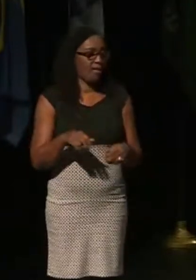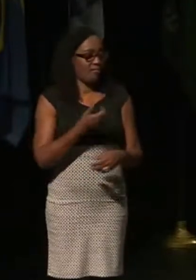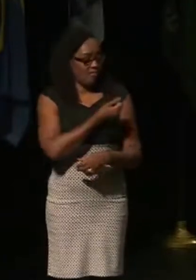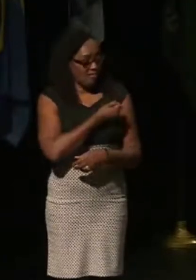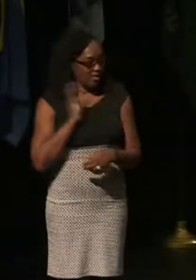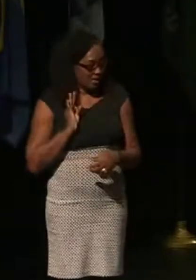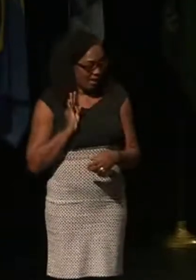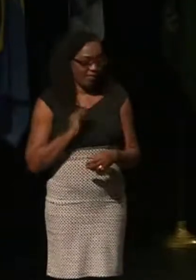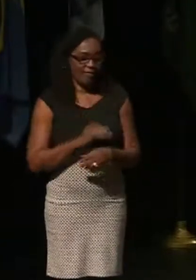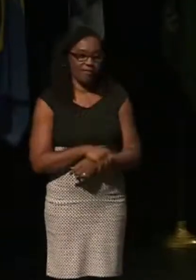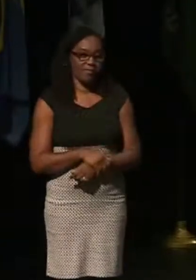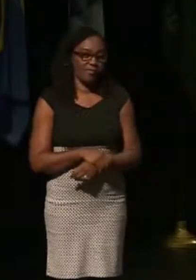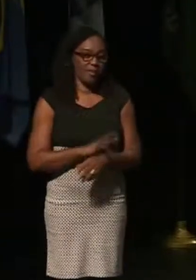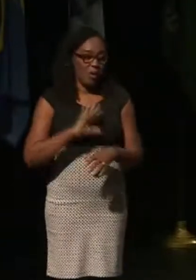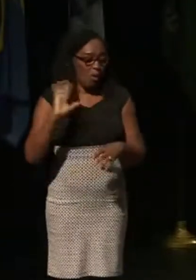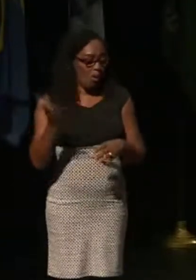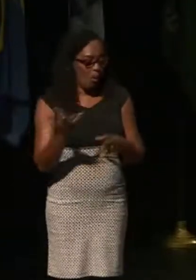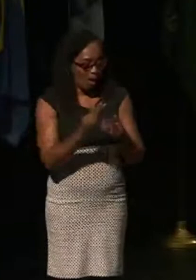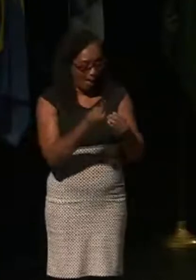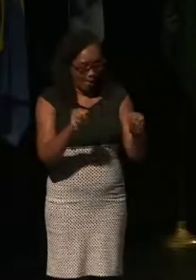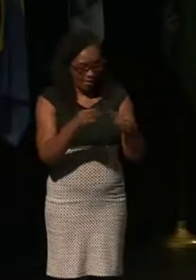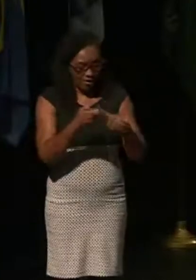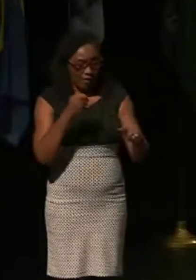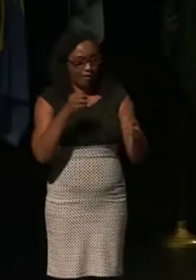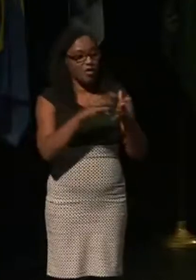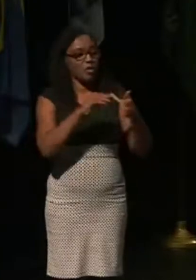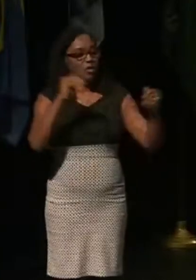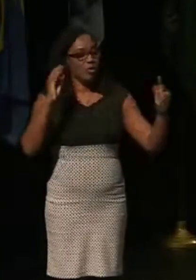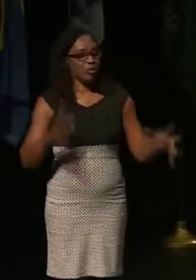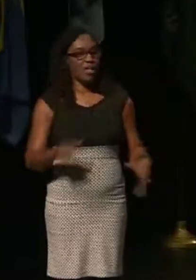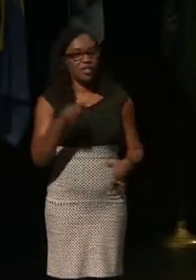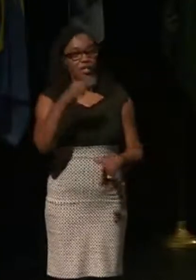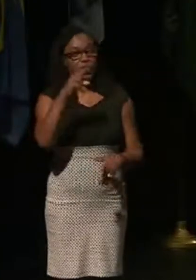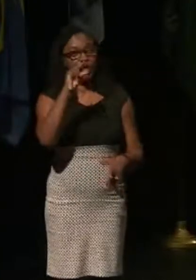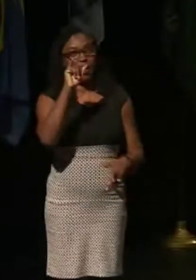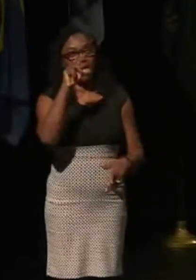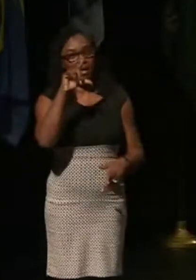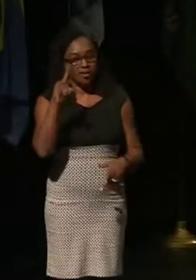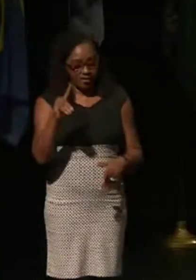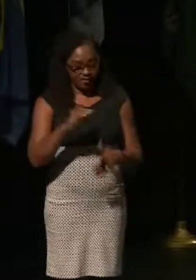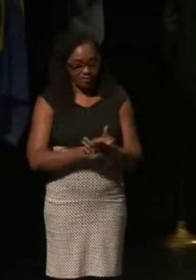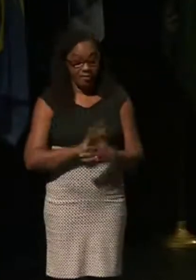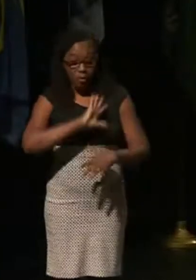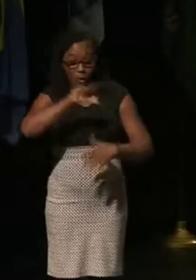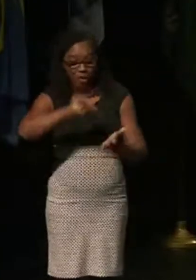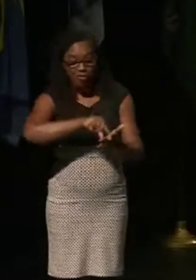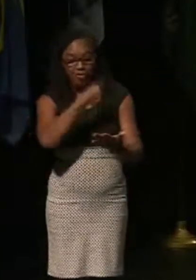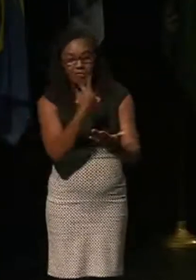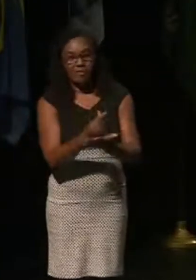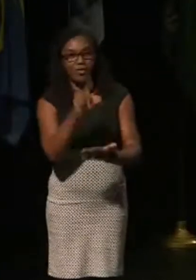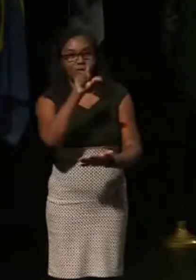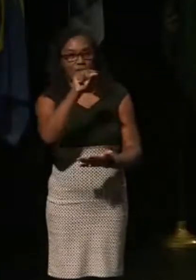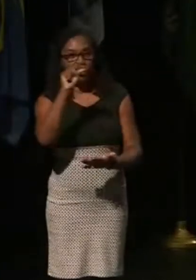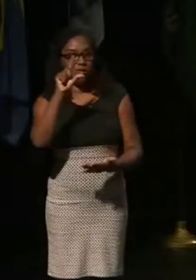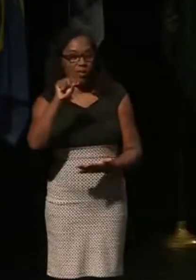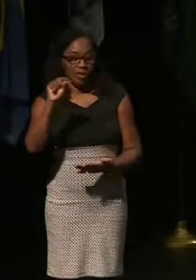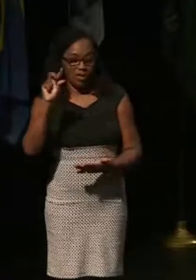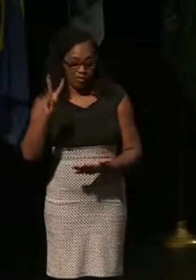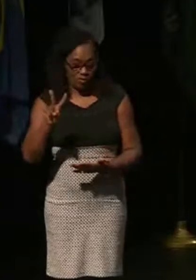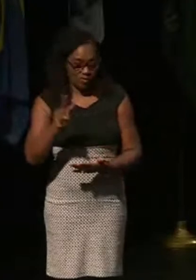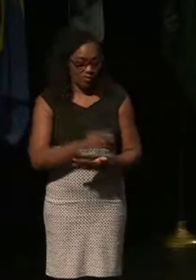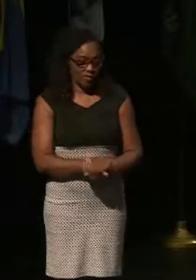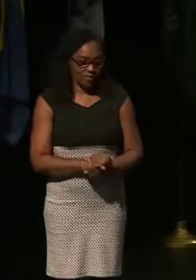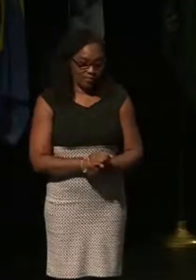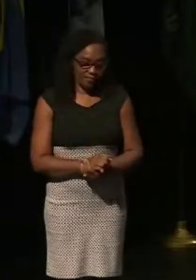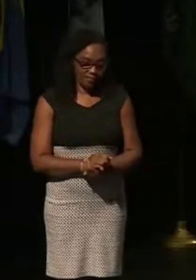UTT, members of the Student Guild and students of UTT, graduates of 2022 in one